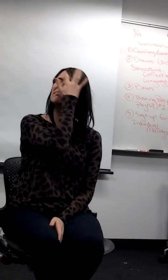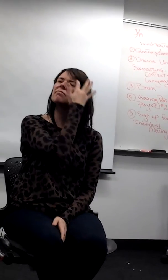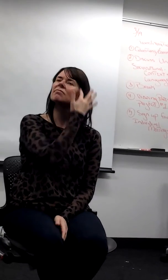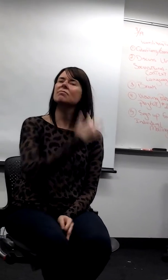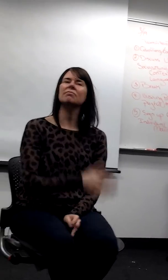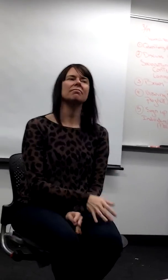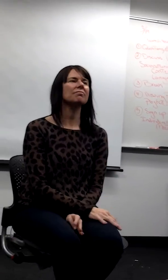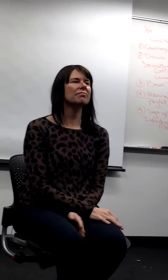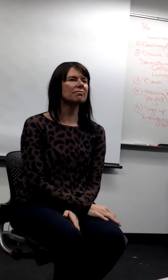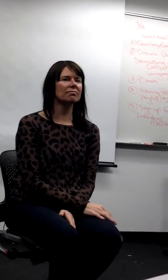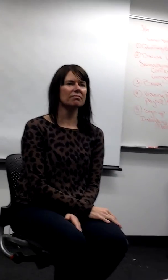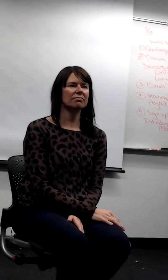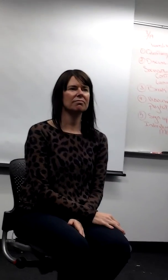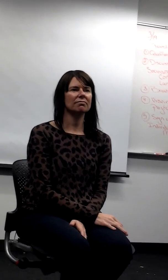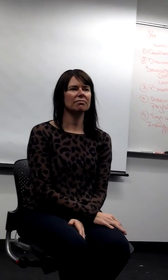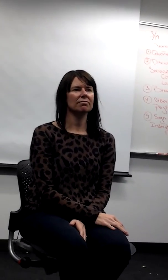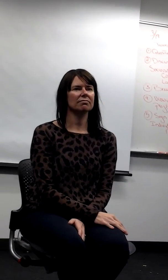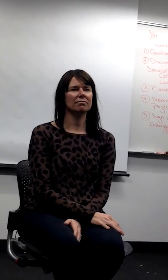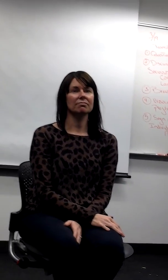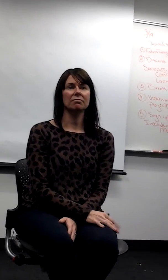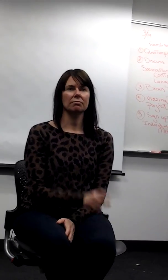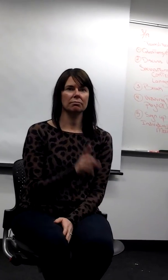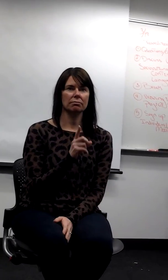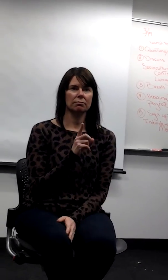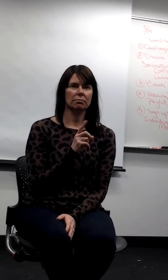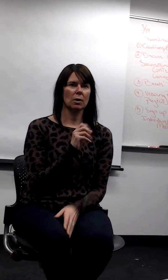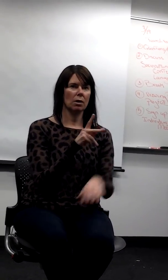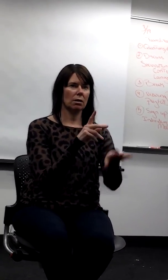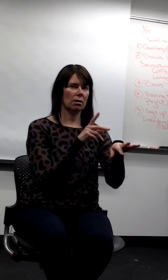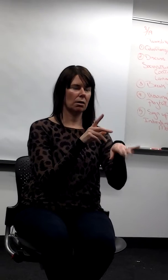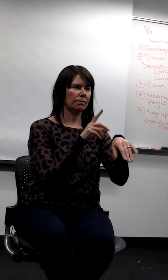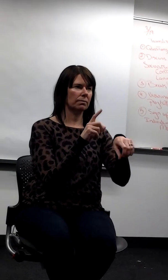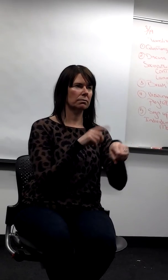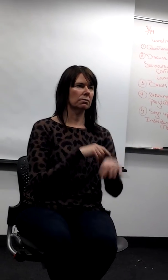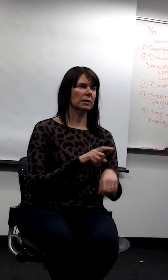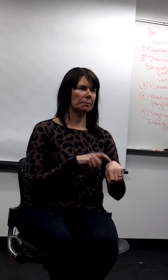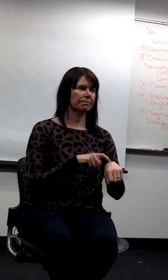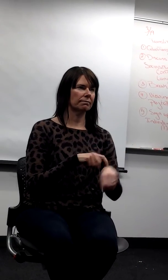she was frantic, looking for my hearing aid. Frantic. She couldn't